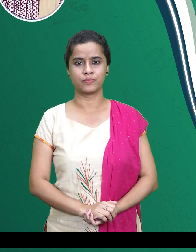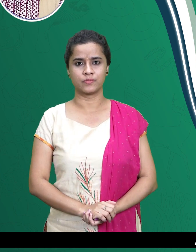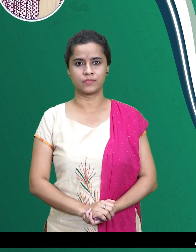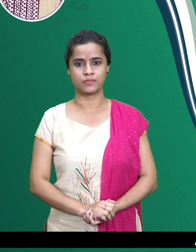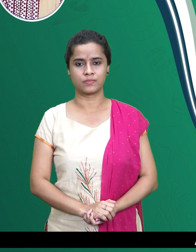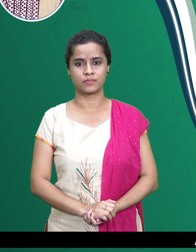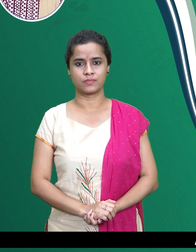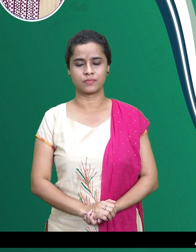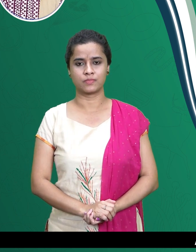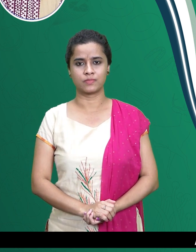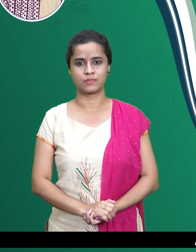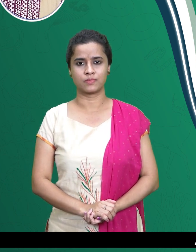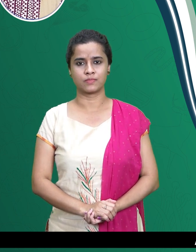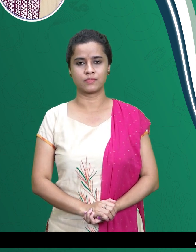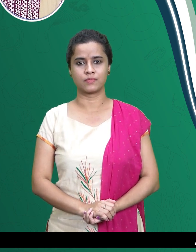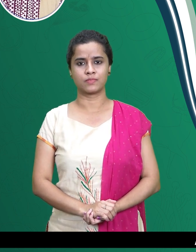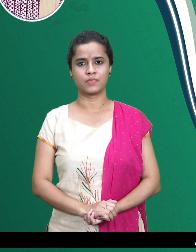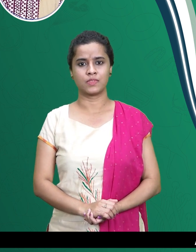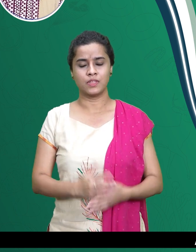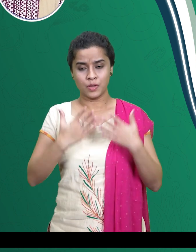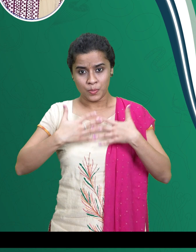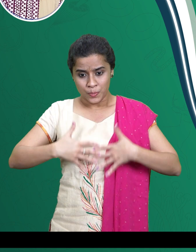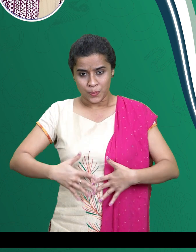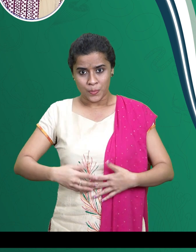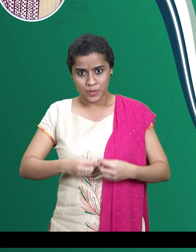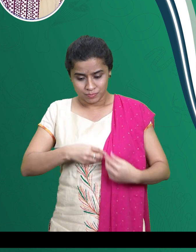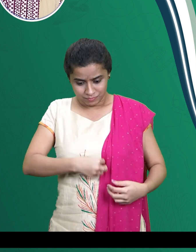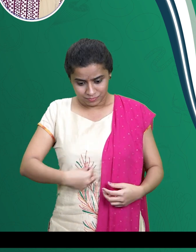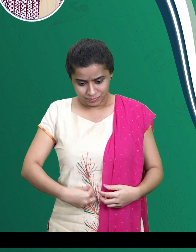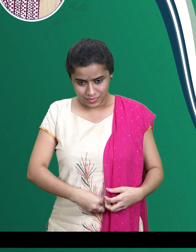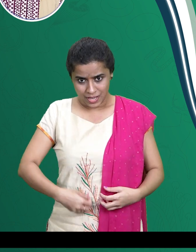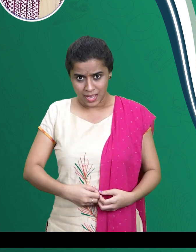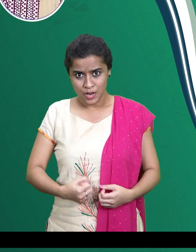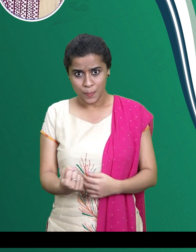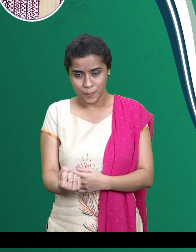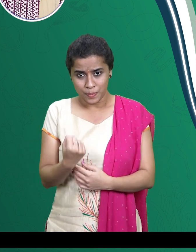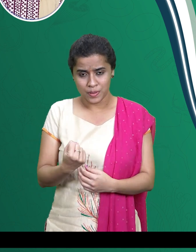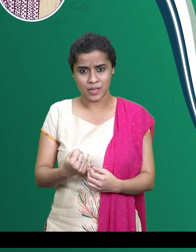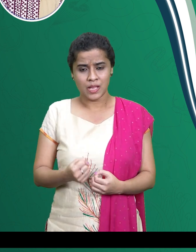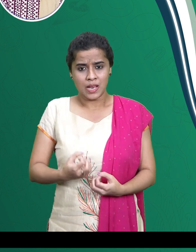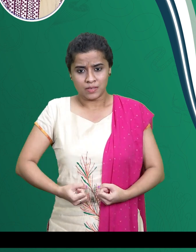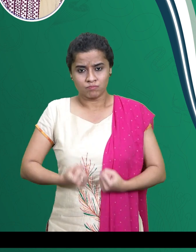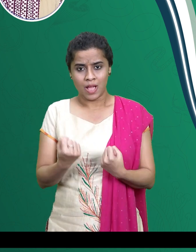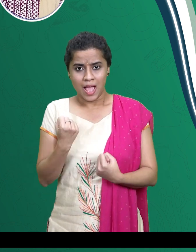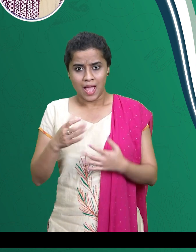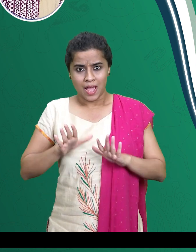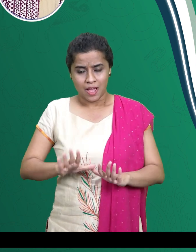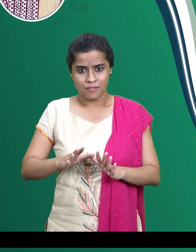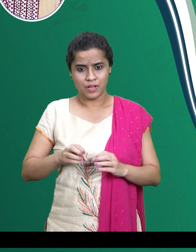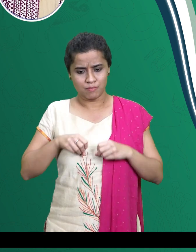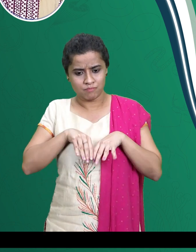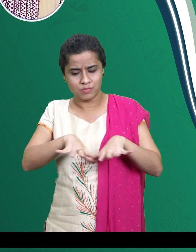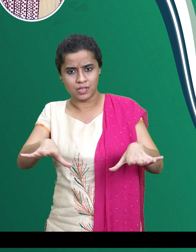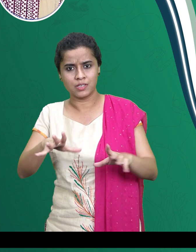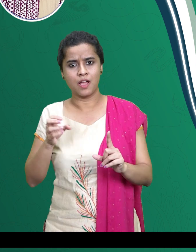An active immune system recruits many cells to the